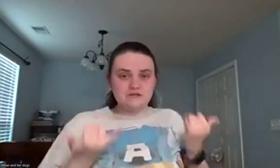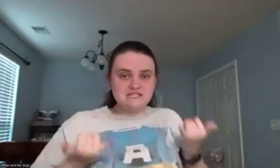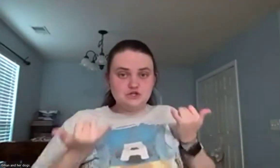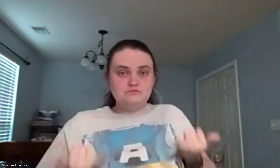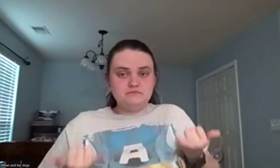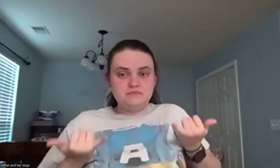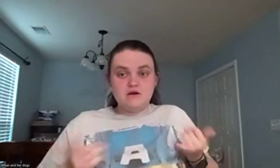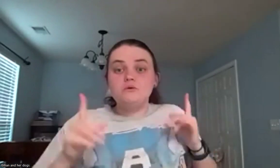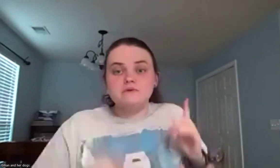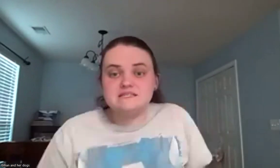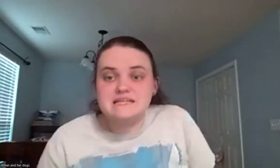reason oh, yes, Danielle.